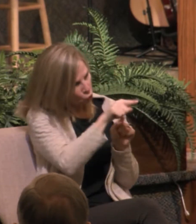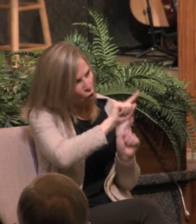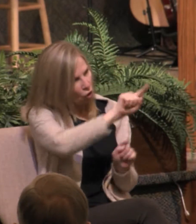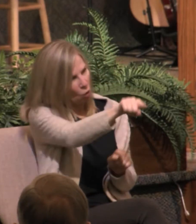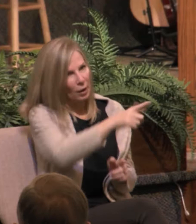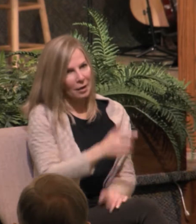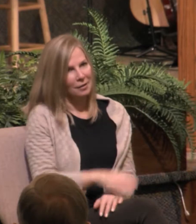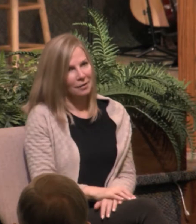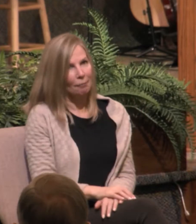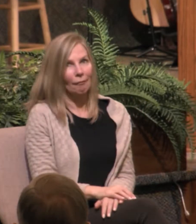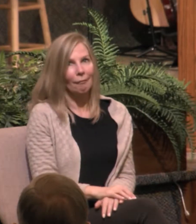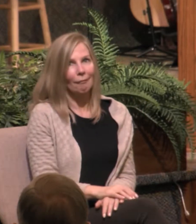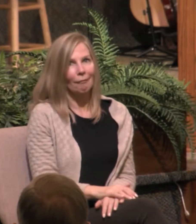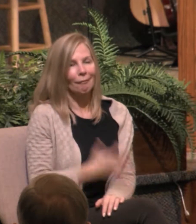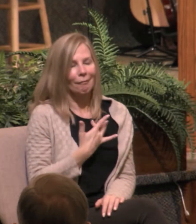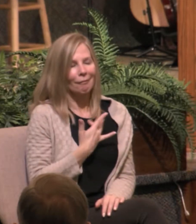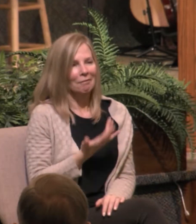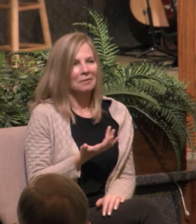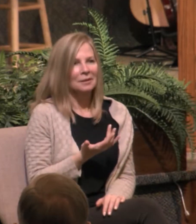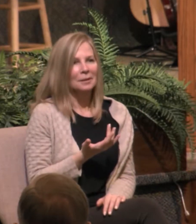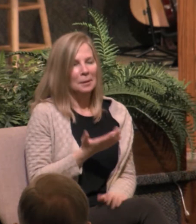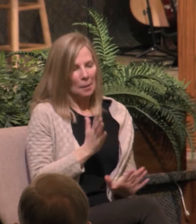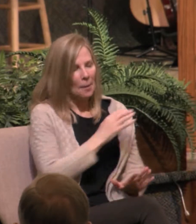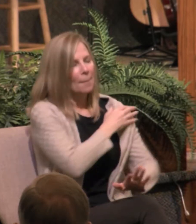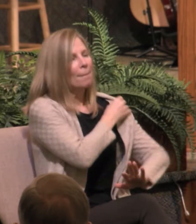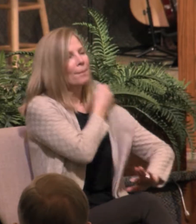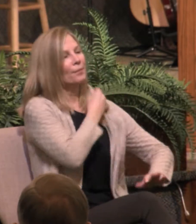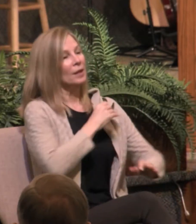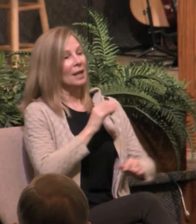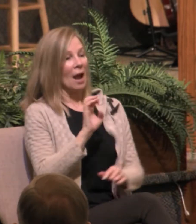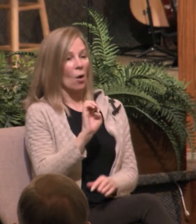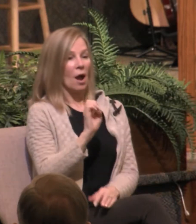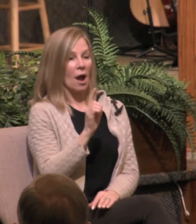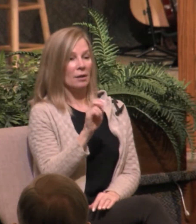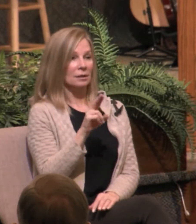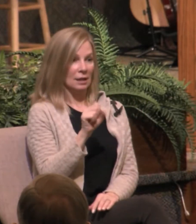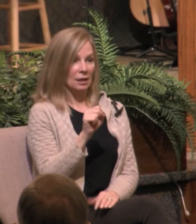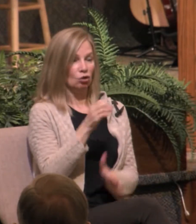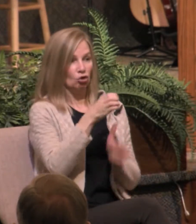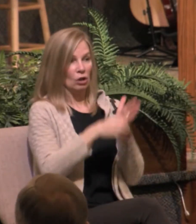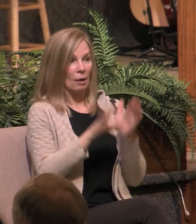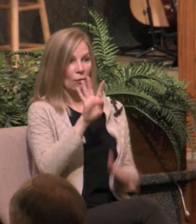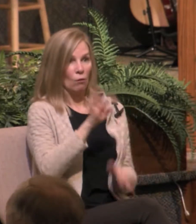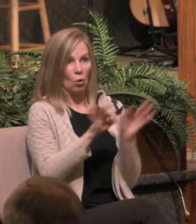Now here's what's relevant for our purposes. Exodus 4:19